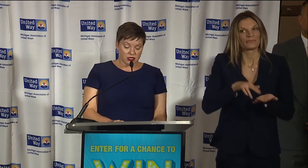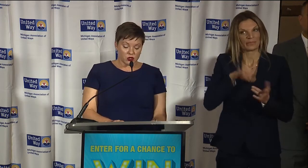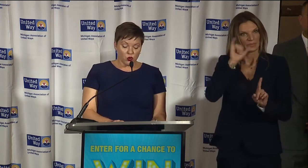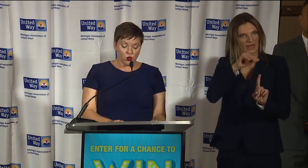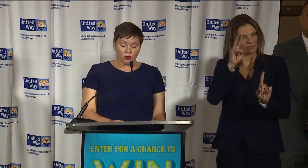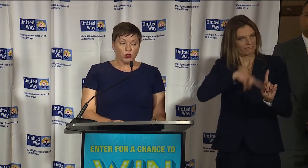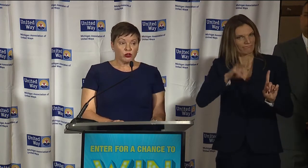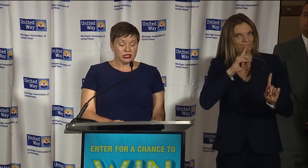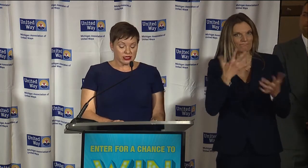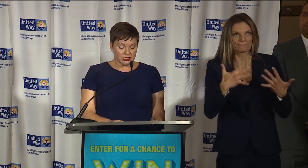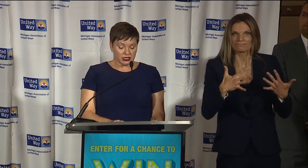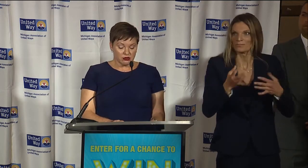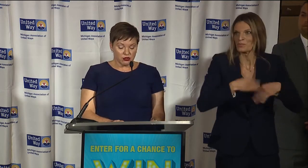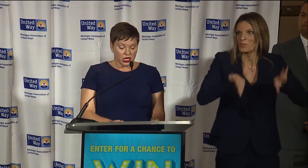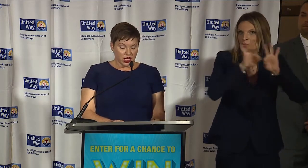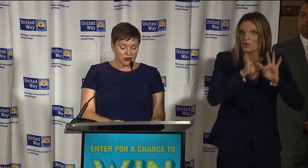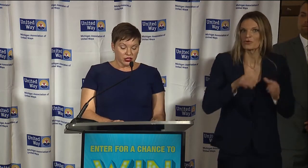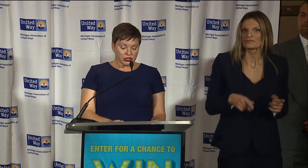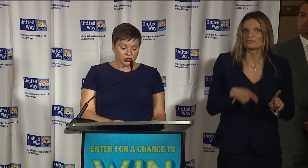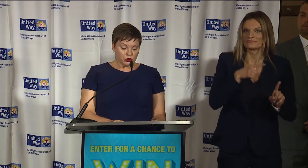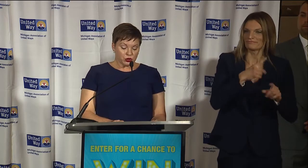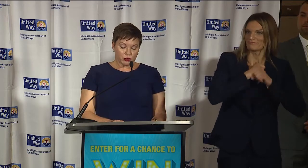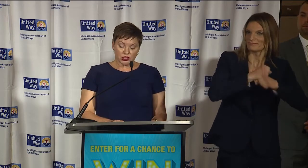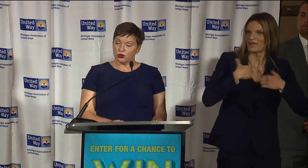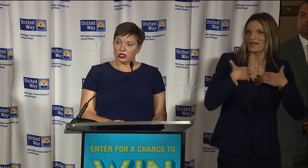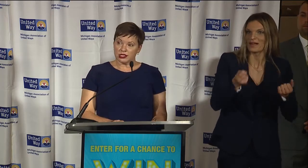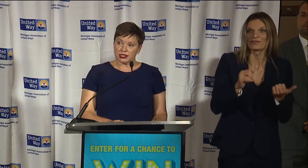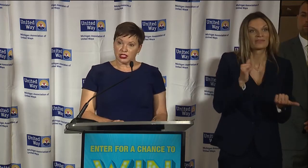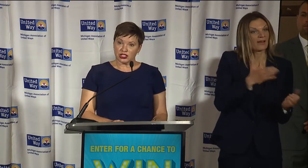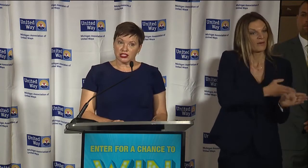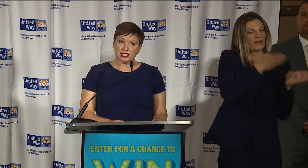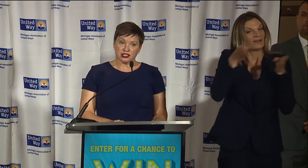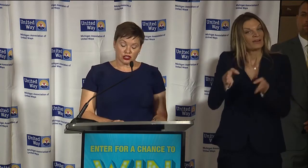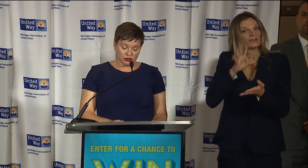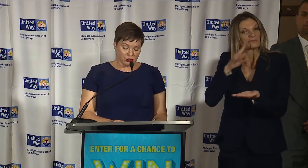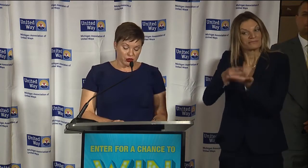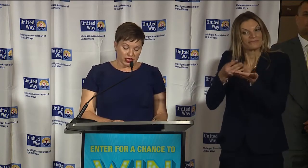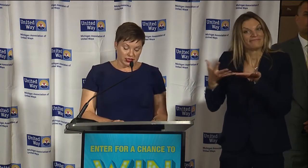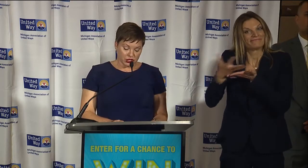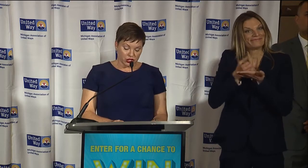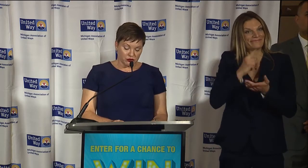sweepstakes is one more incentive, and there are 2 special organizations that